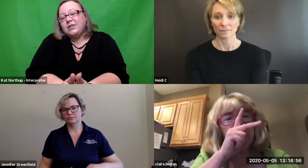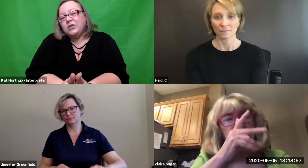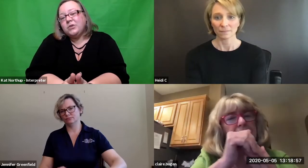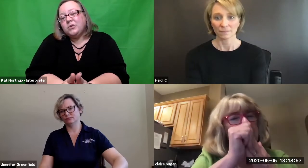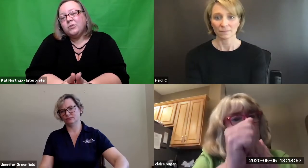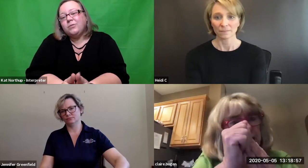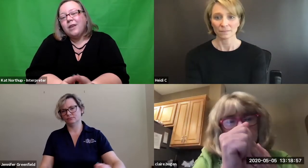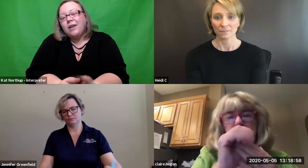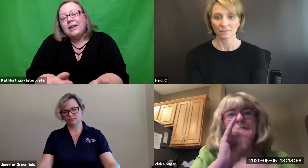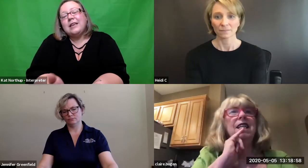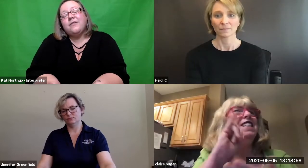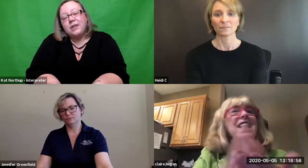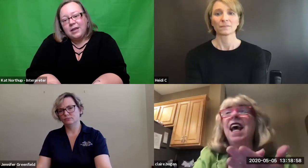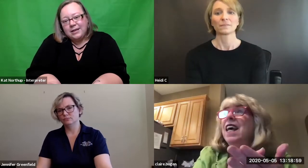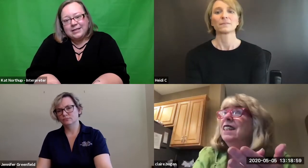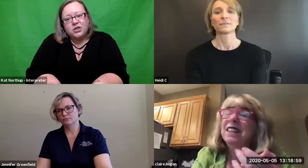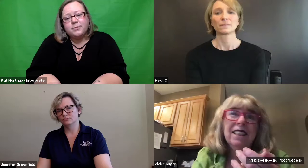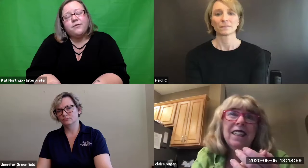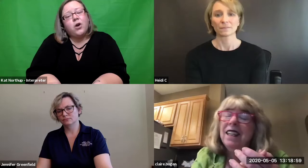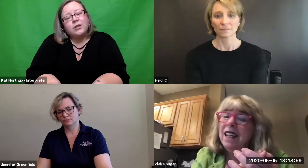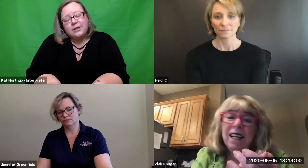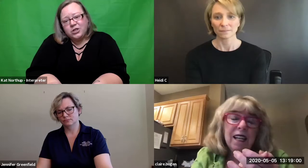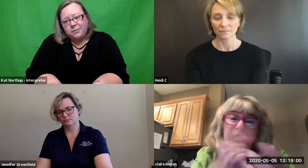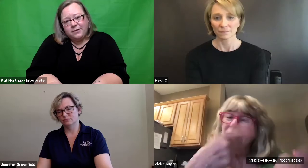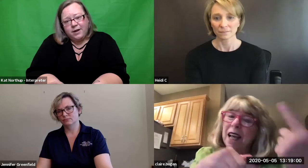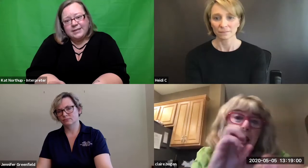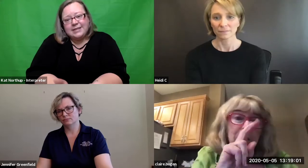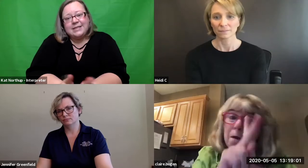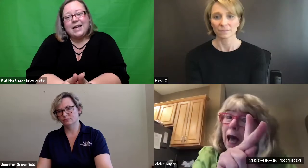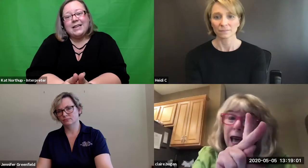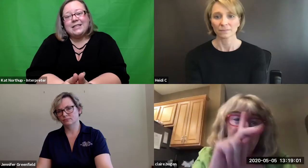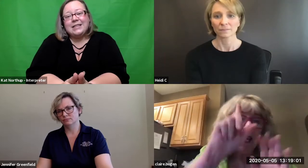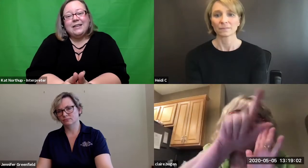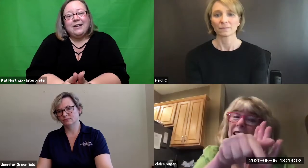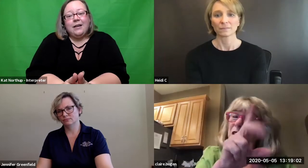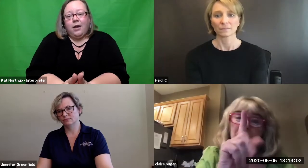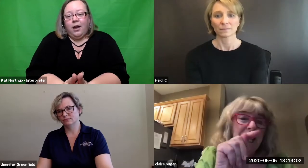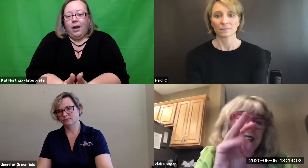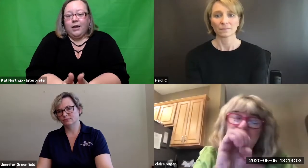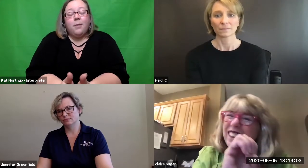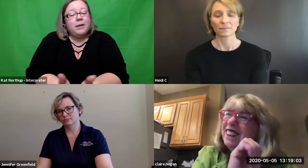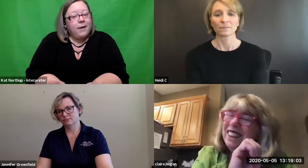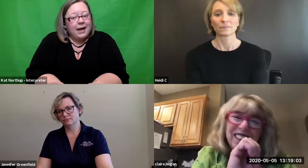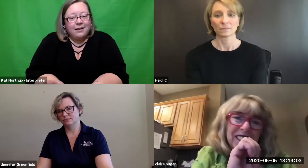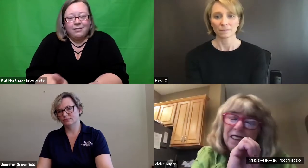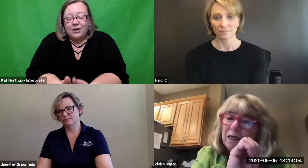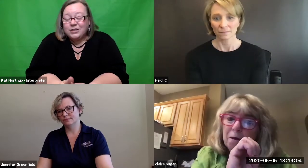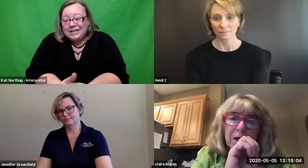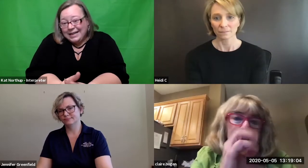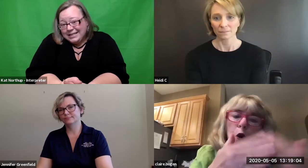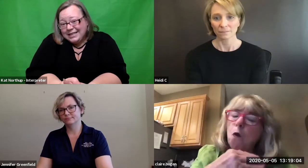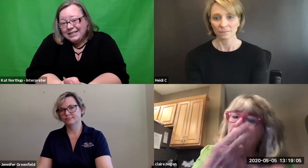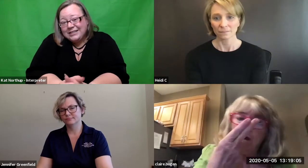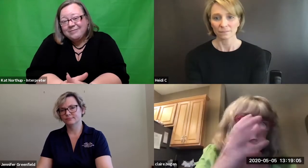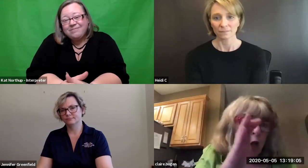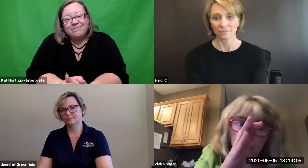us to give the kids in terms of our leadership and advice is that coming back at a later